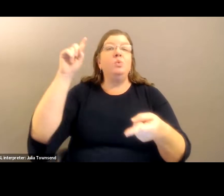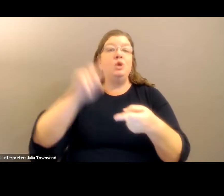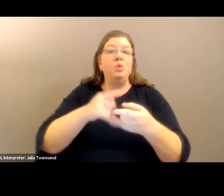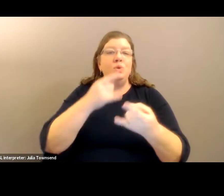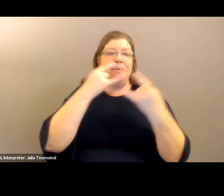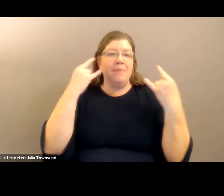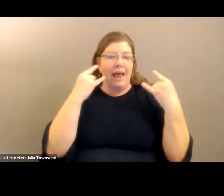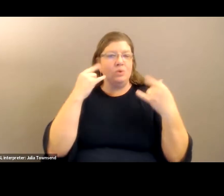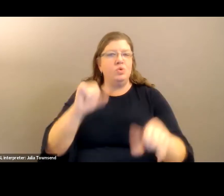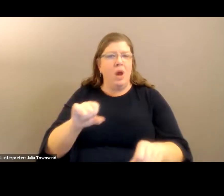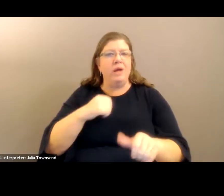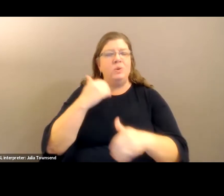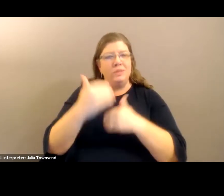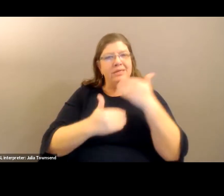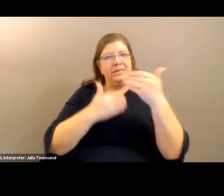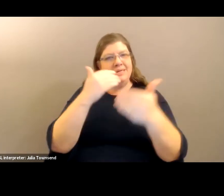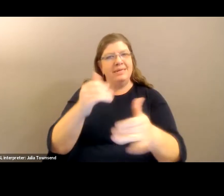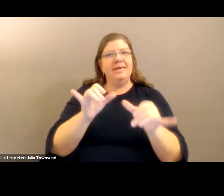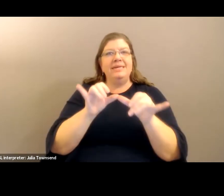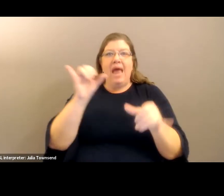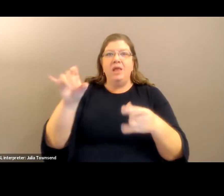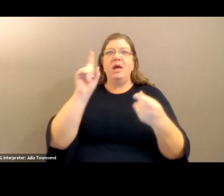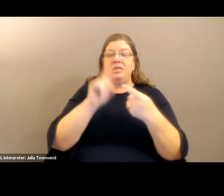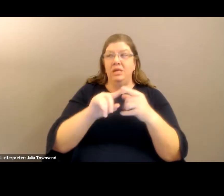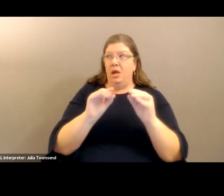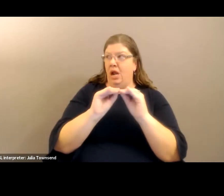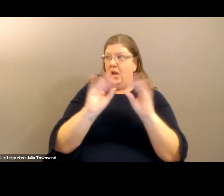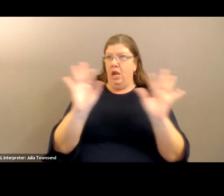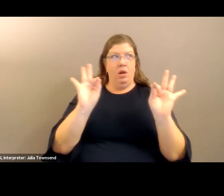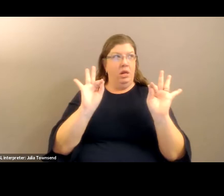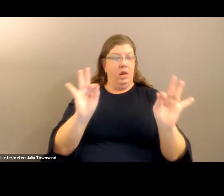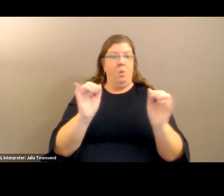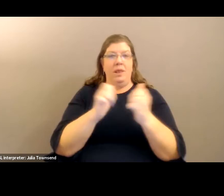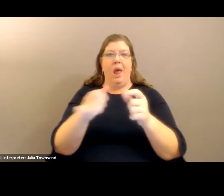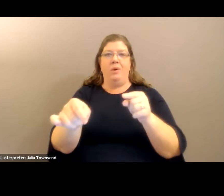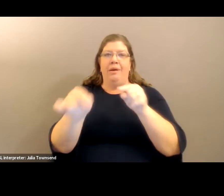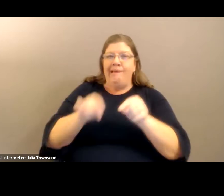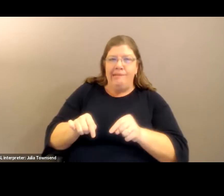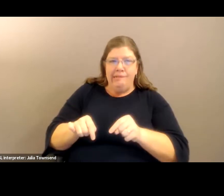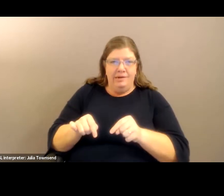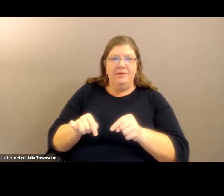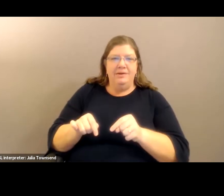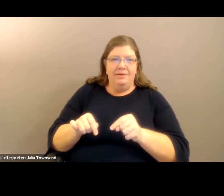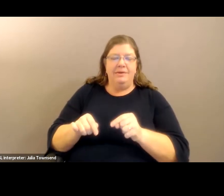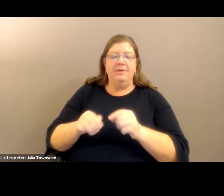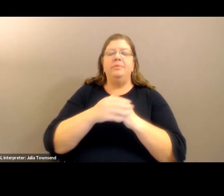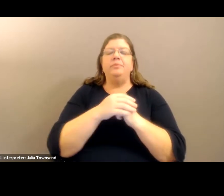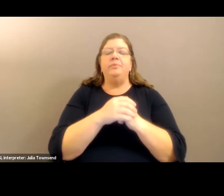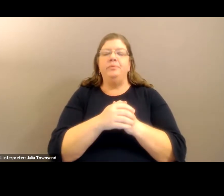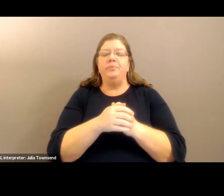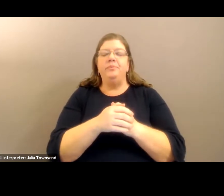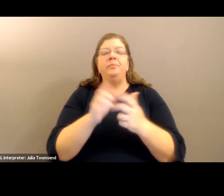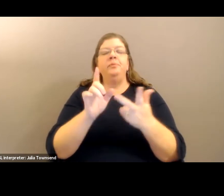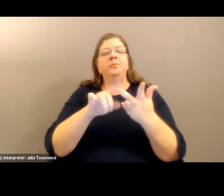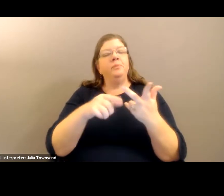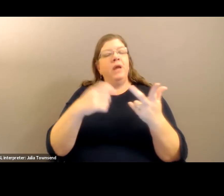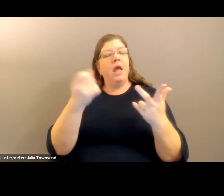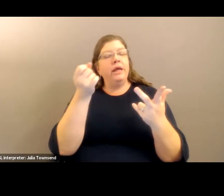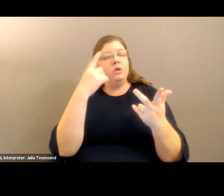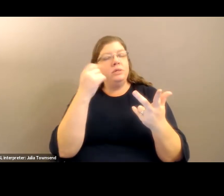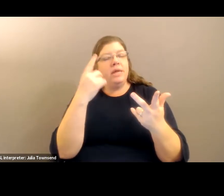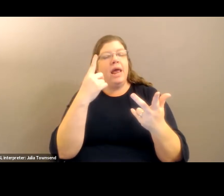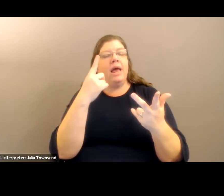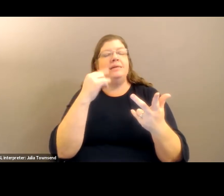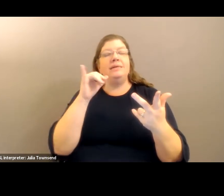things and stay there until we're able to get there clearly and not have to go back to it in terms of that. So, and I also understand, too, as